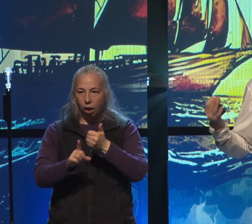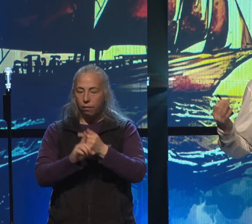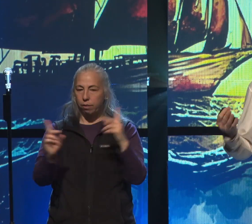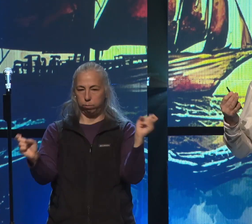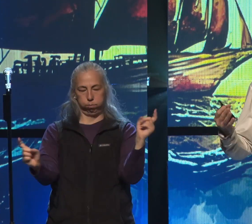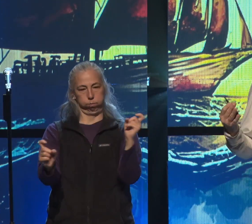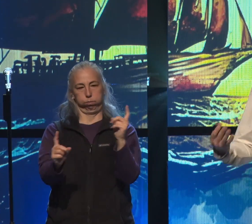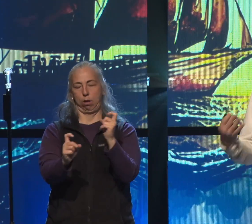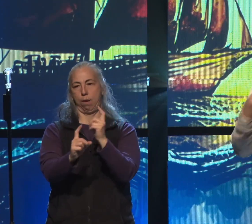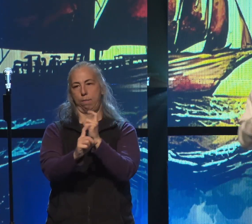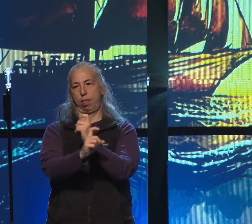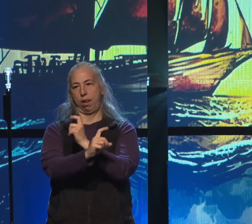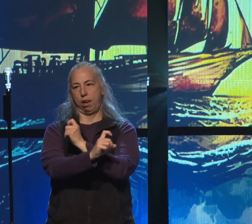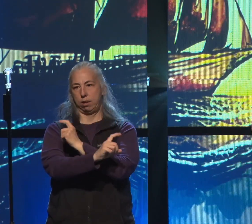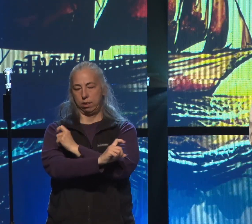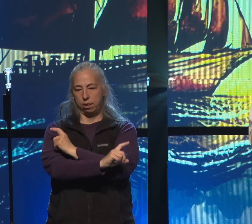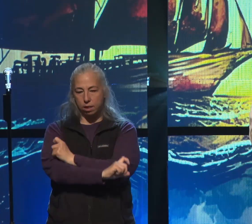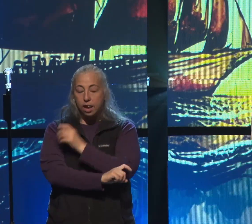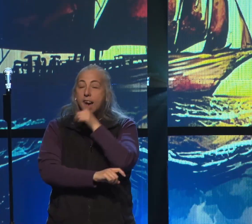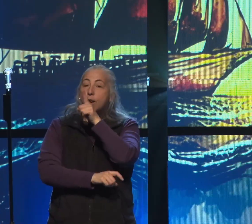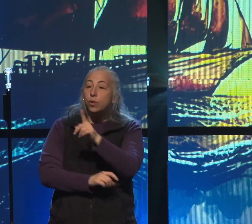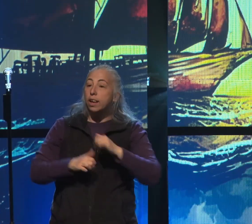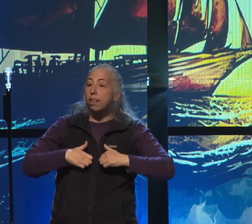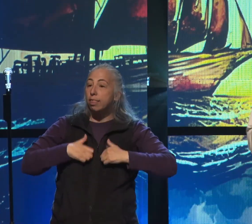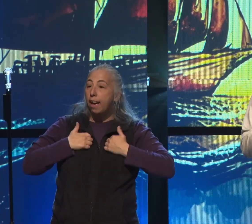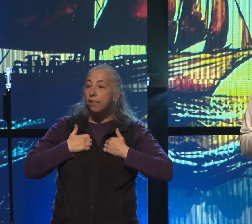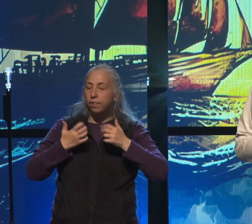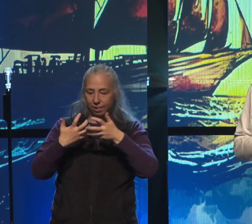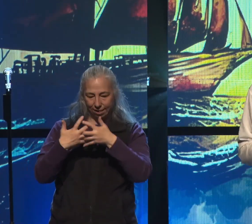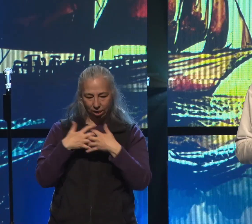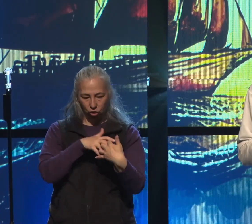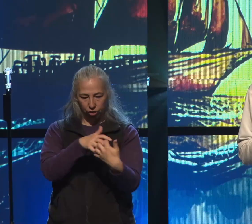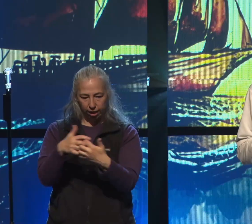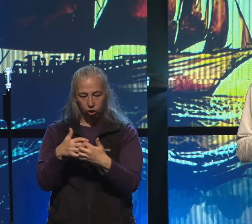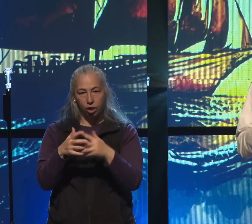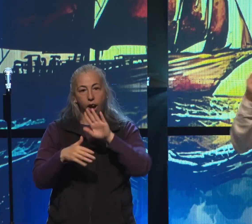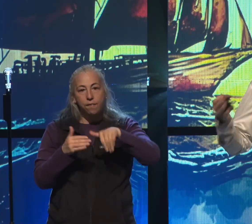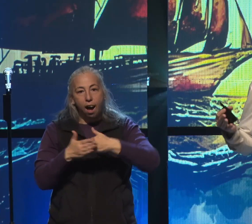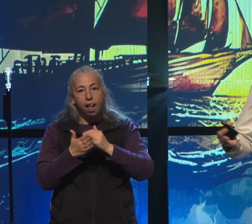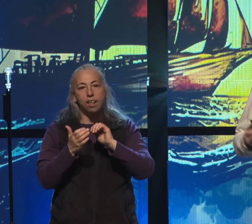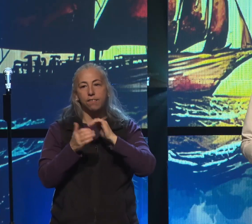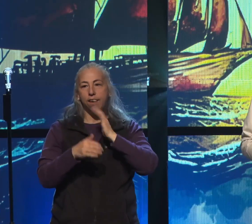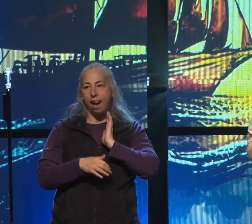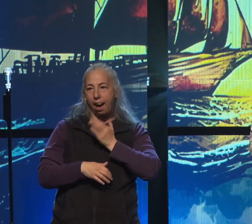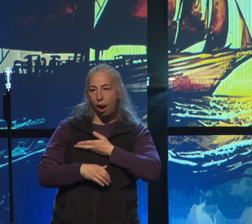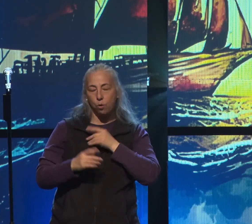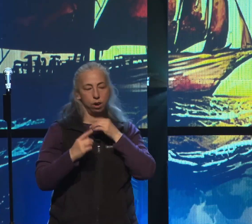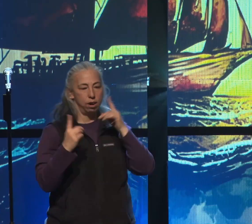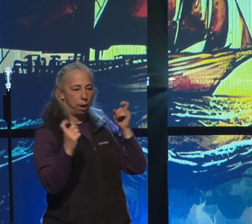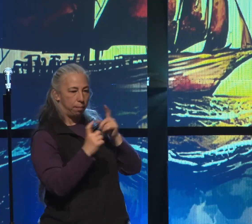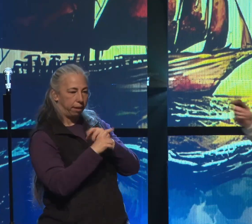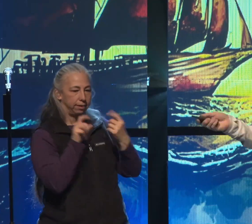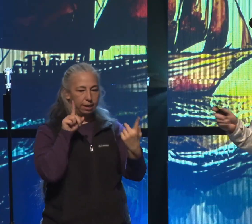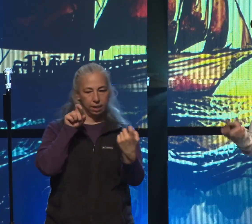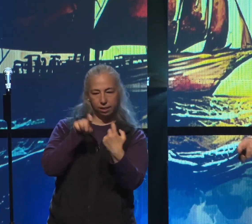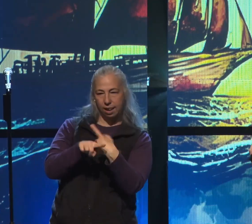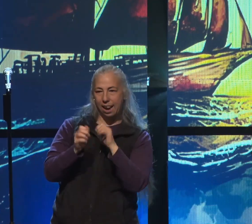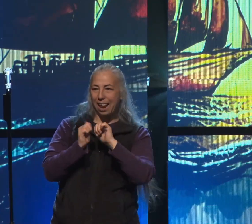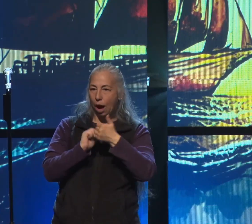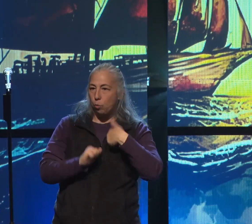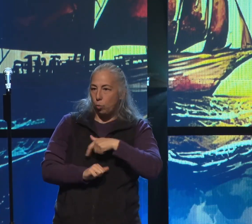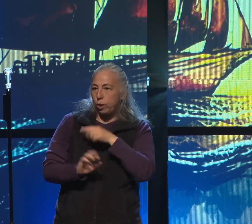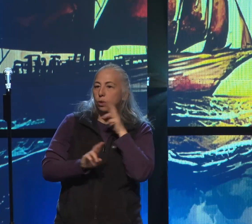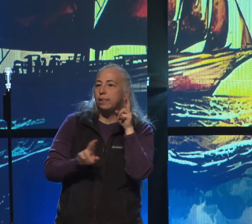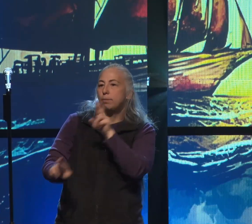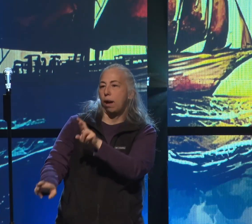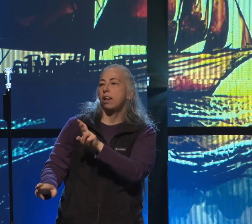And life is really about the intersection of our complexities and our response to them, right? So